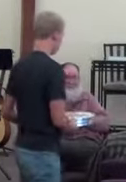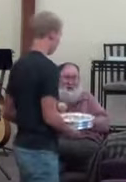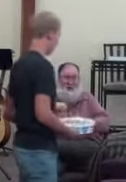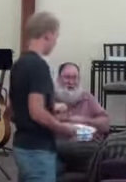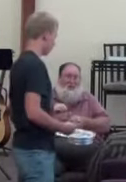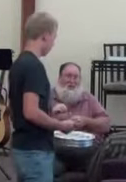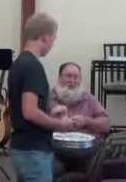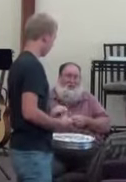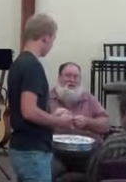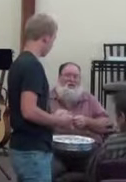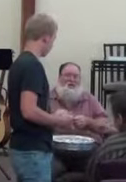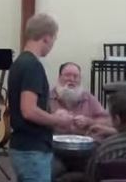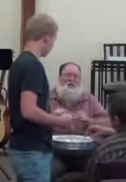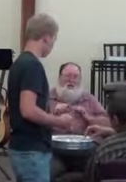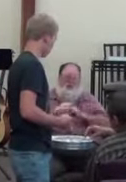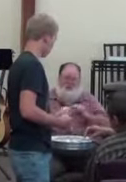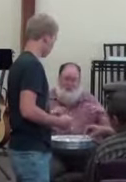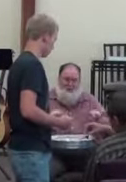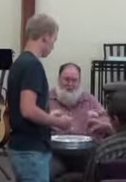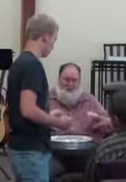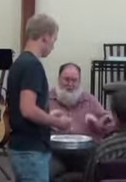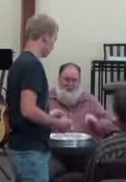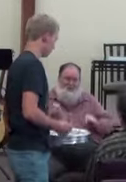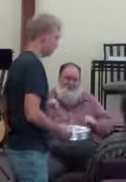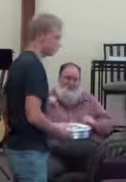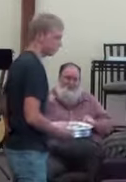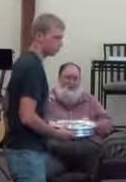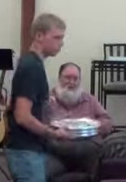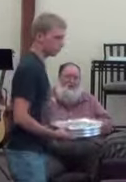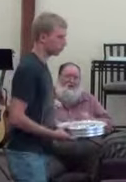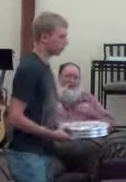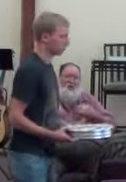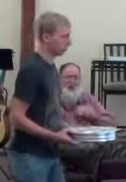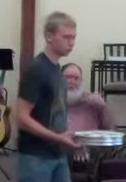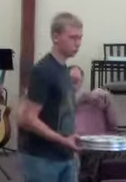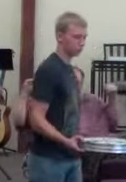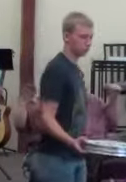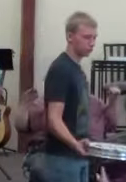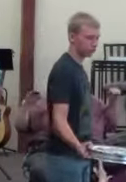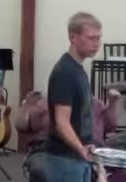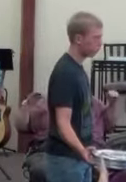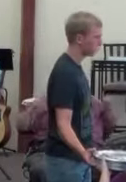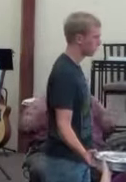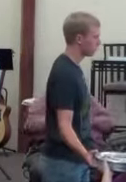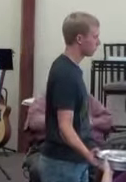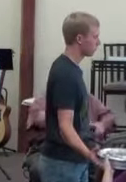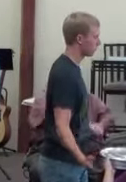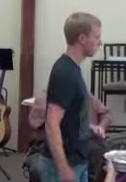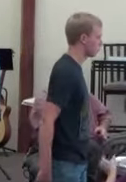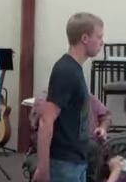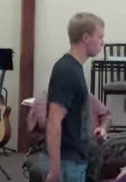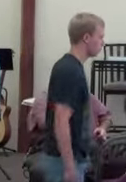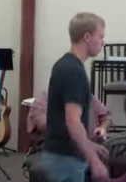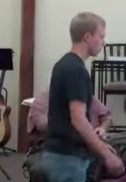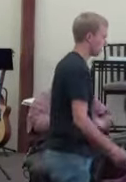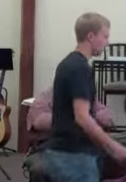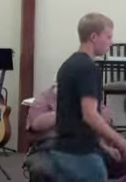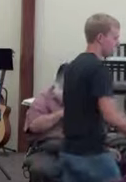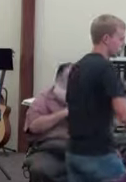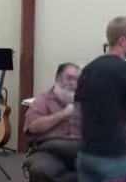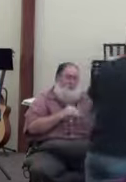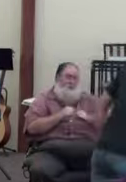And they had angels there with swords protecting that opening so that they could never enter